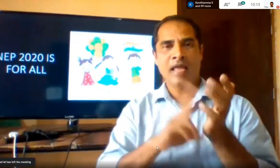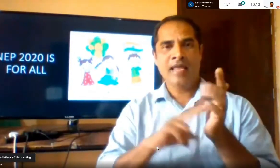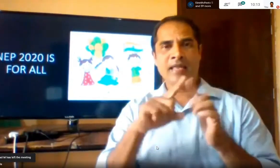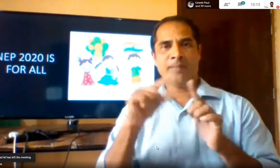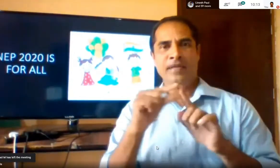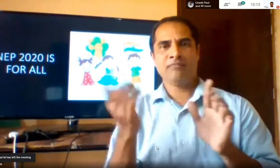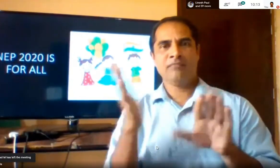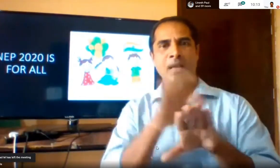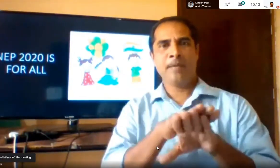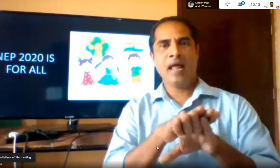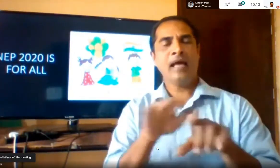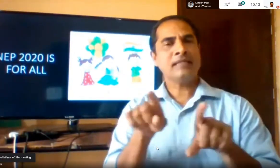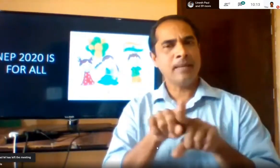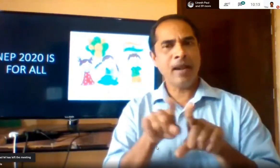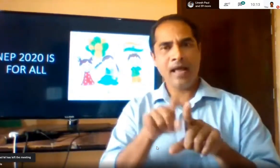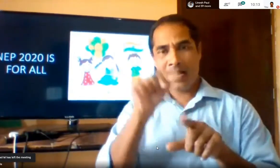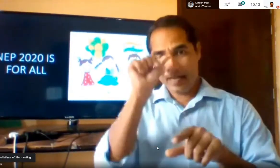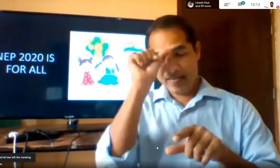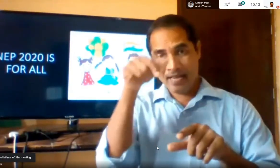this National Education Policy.